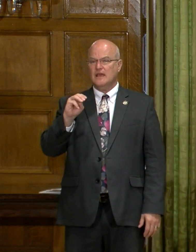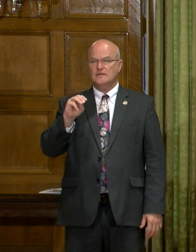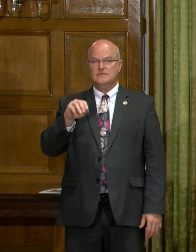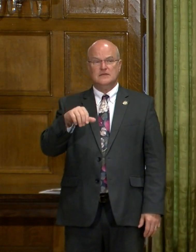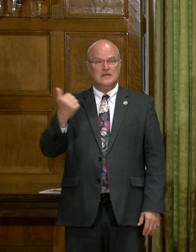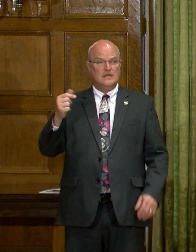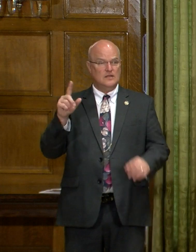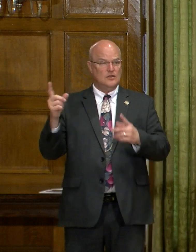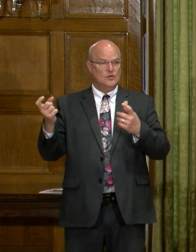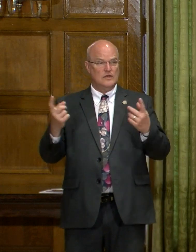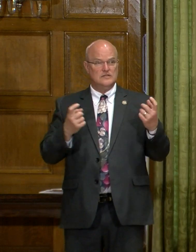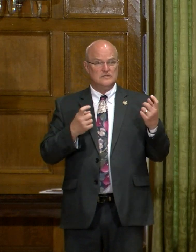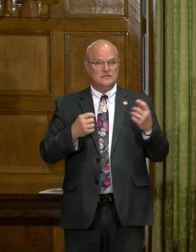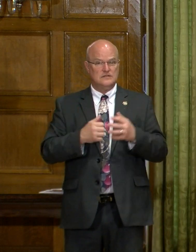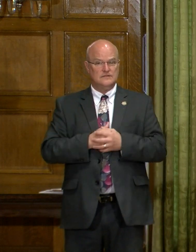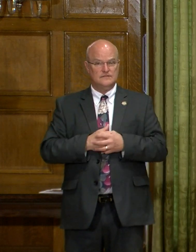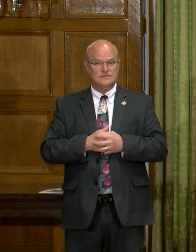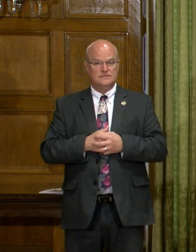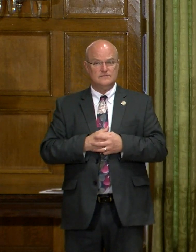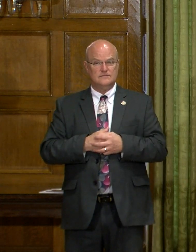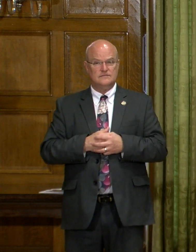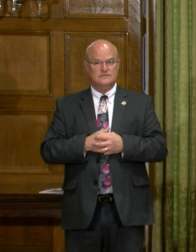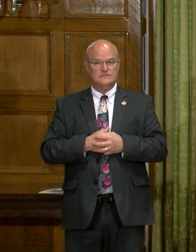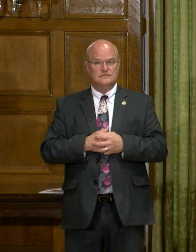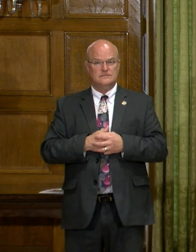any questions.